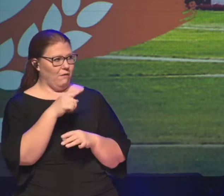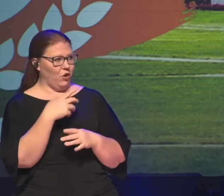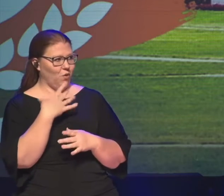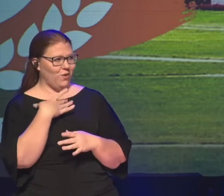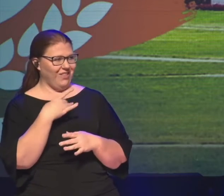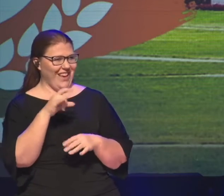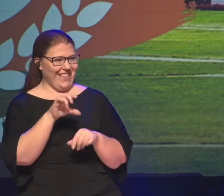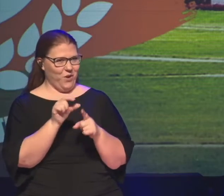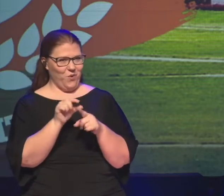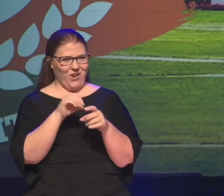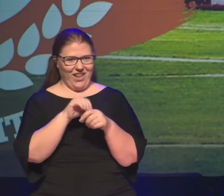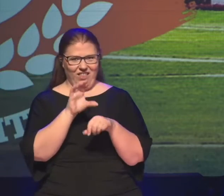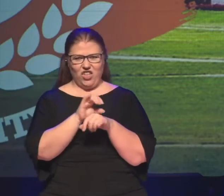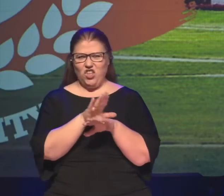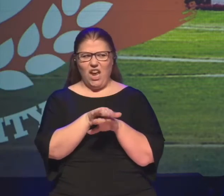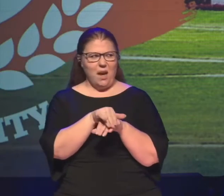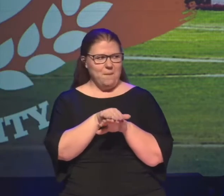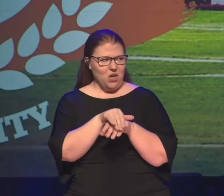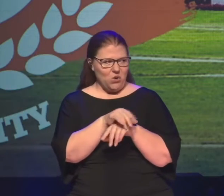church? Hypocrite.